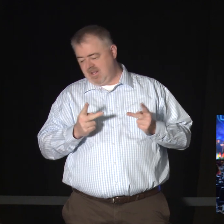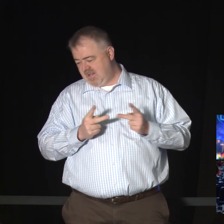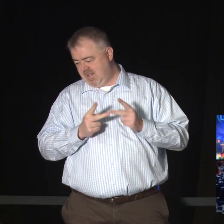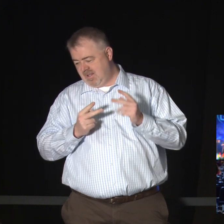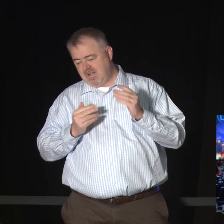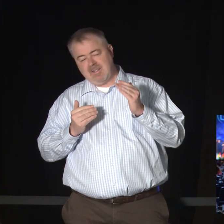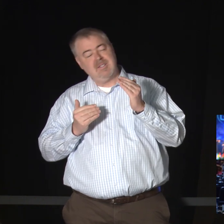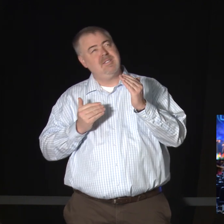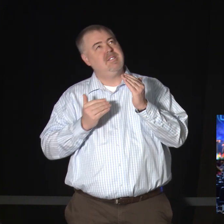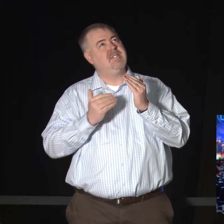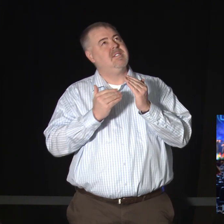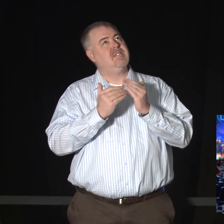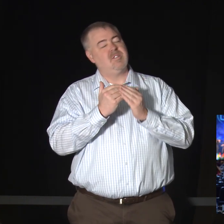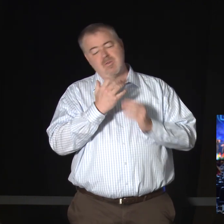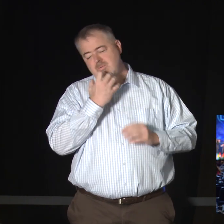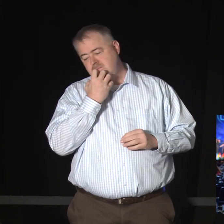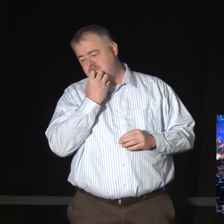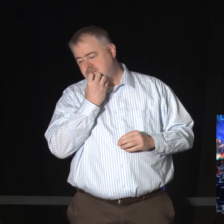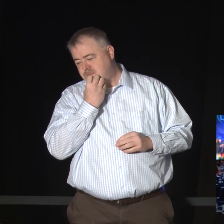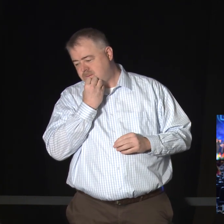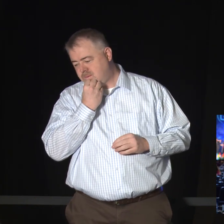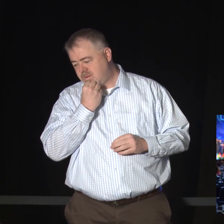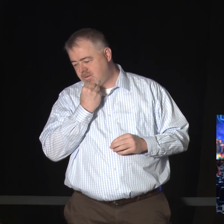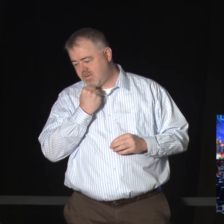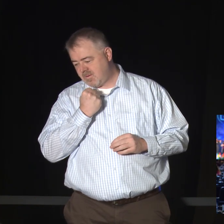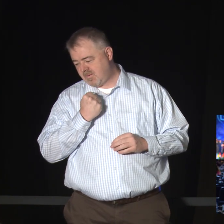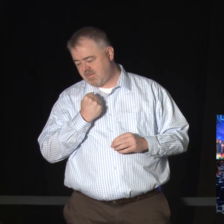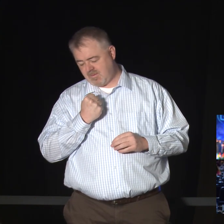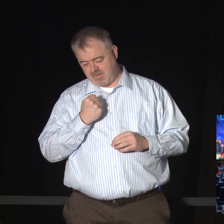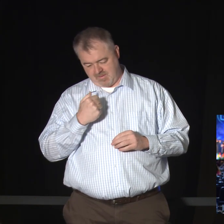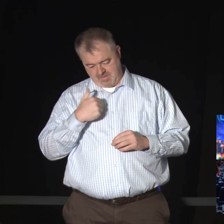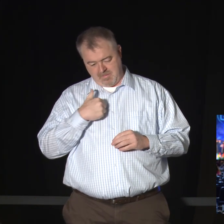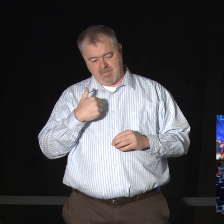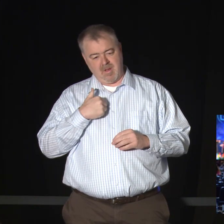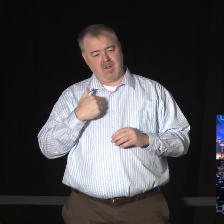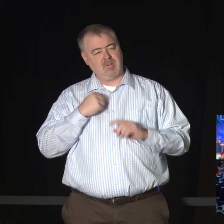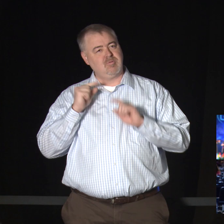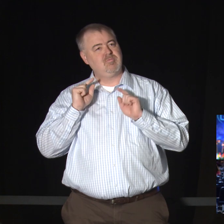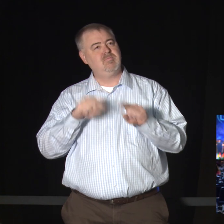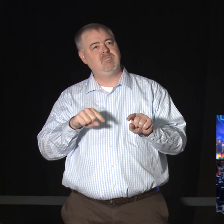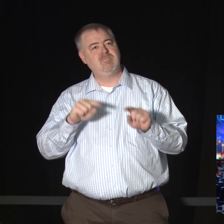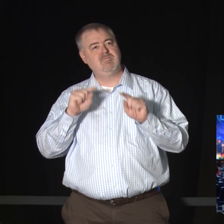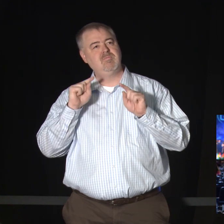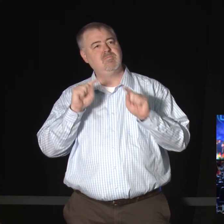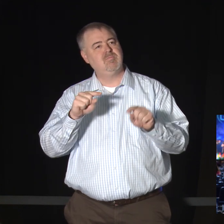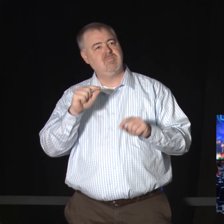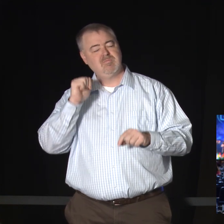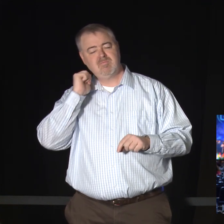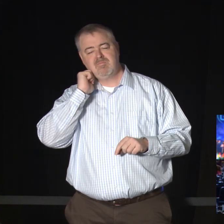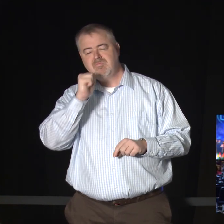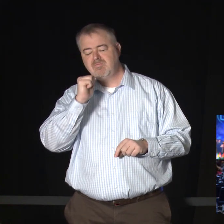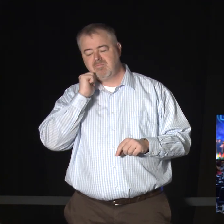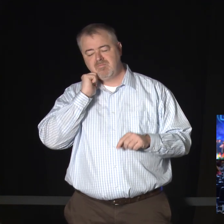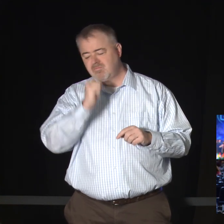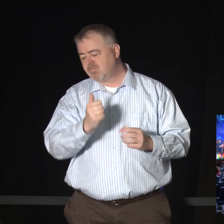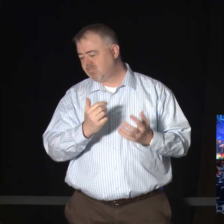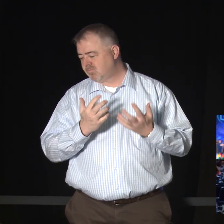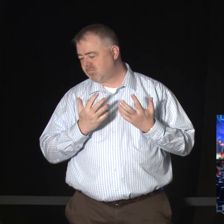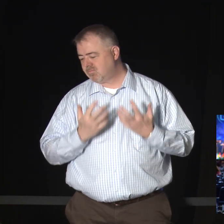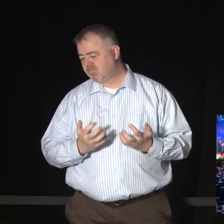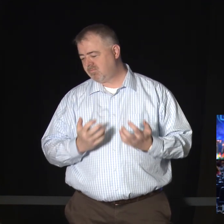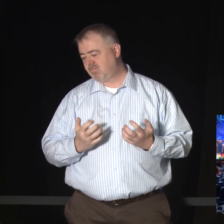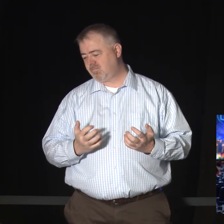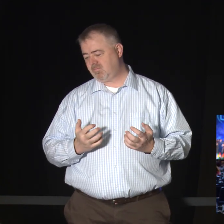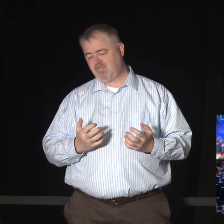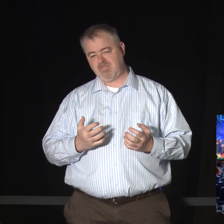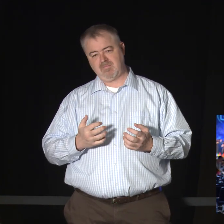empty seats behind us. Don't worry, they will be filled. A lot of young people are coming from the prayer room right now to our left, coming in and filling